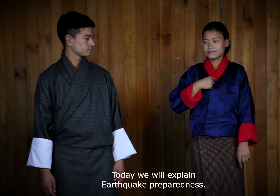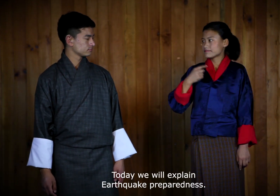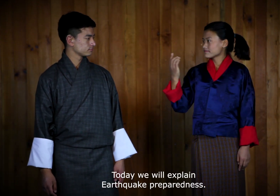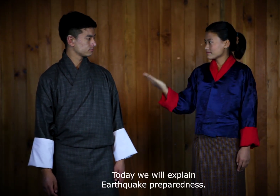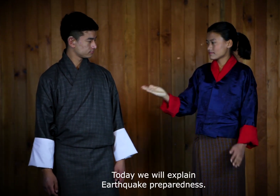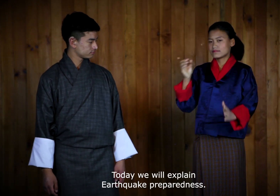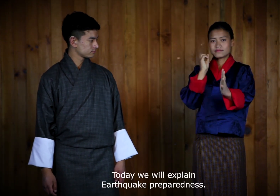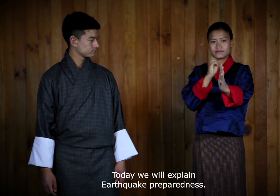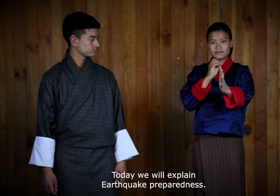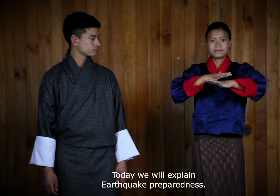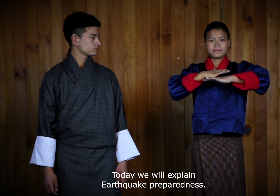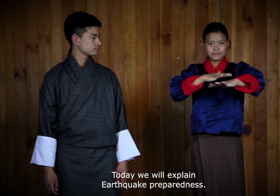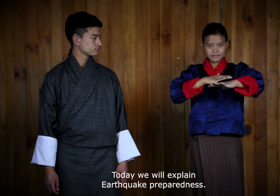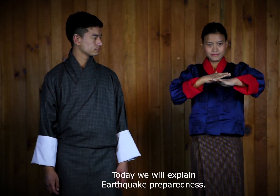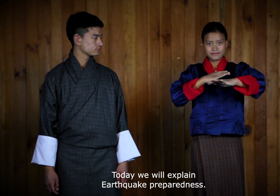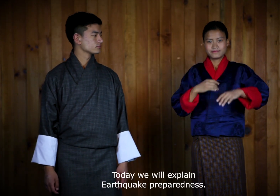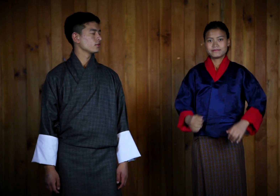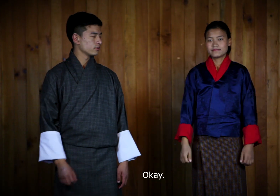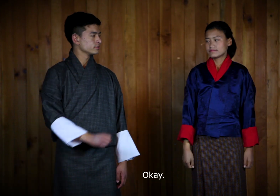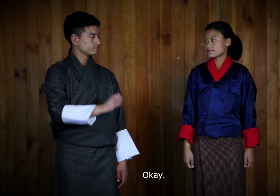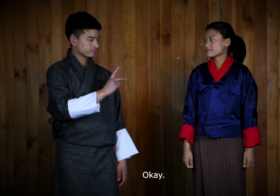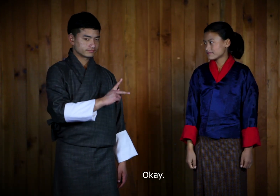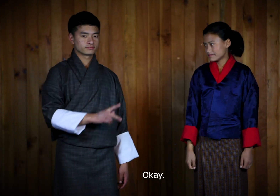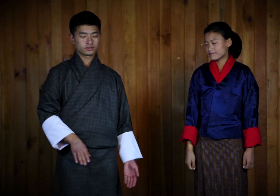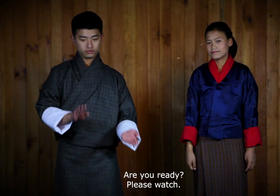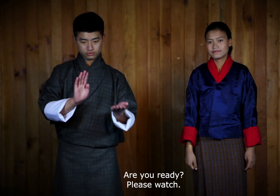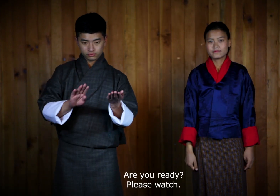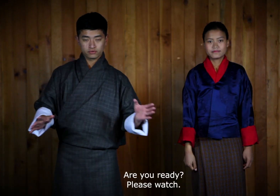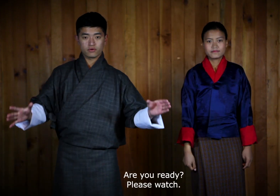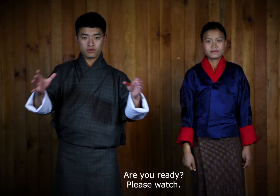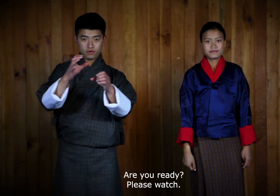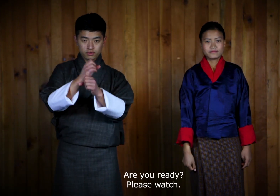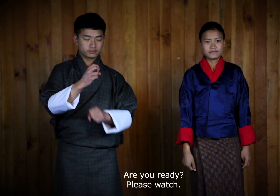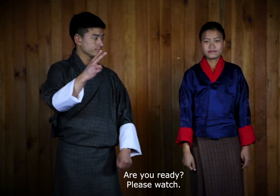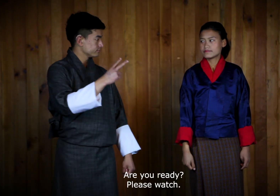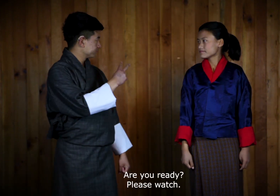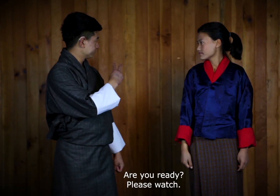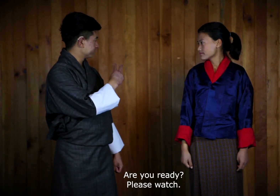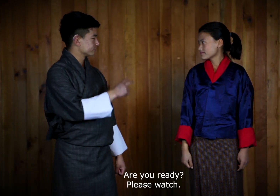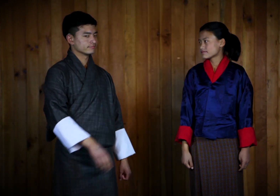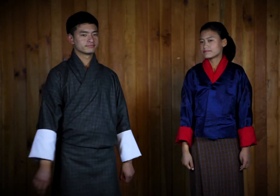will explain earthquake preparedness. Okay, are you ready? Please watch.